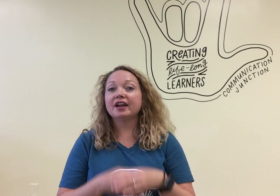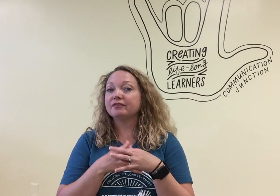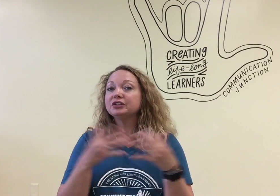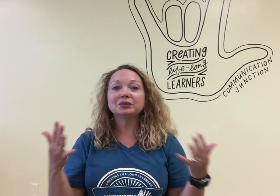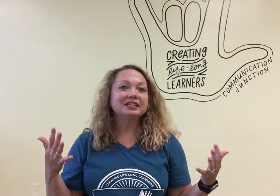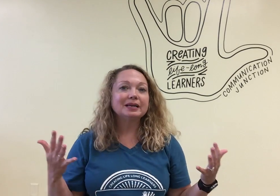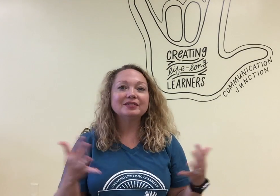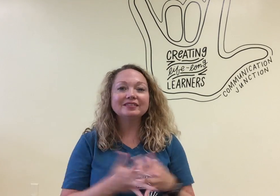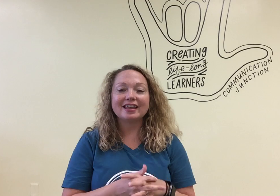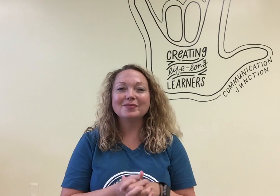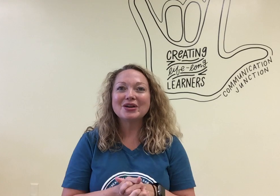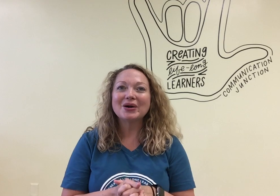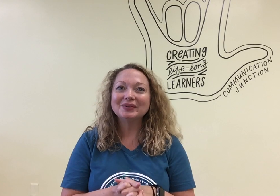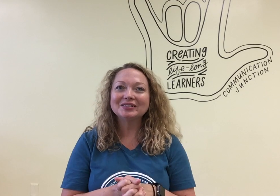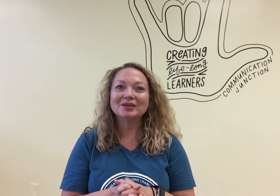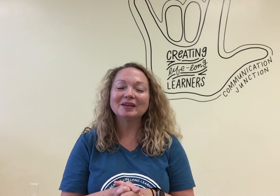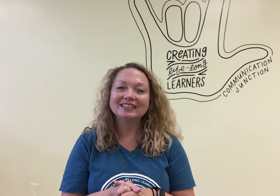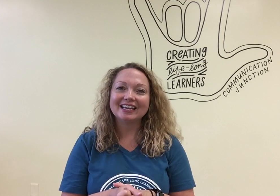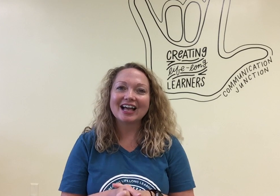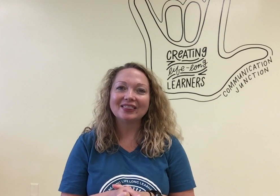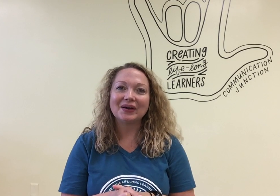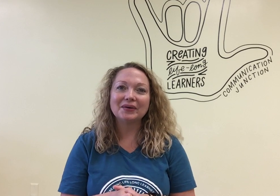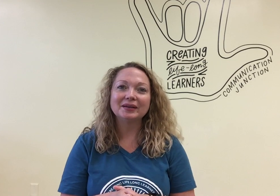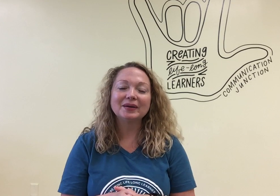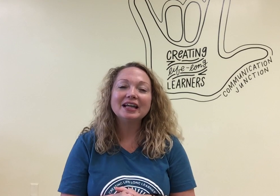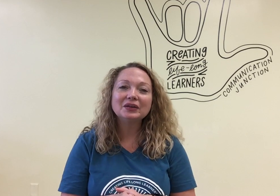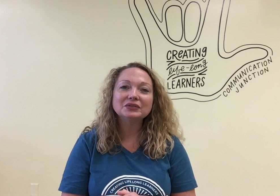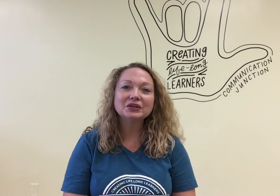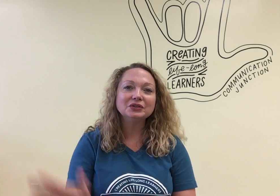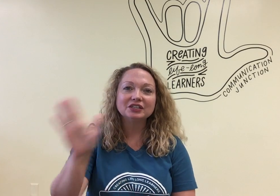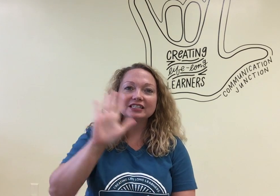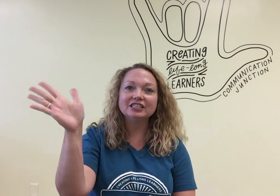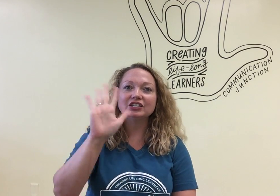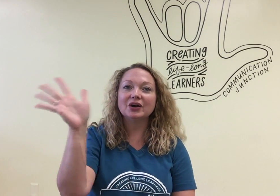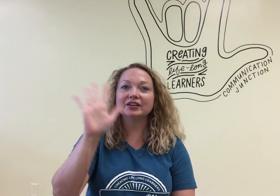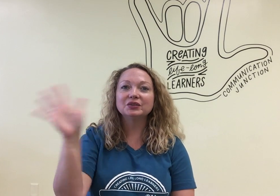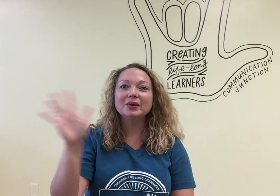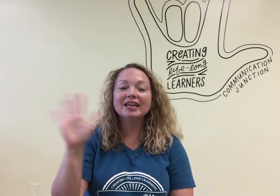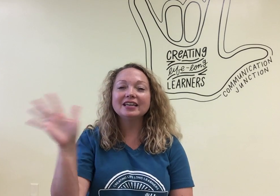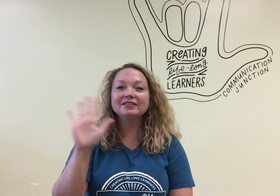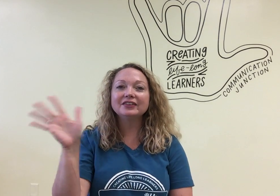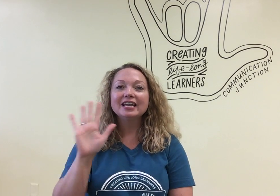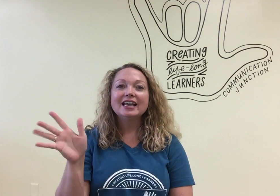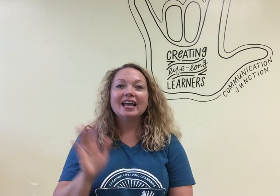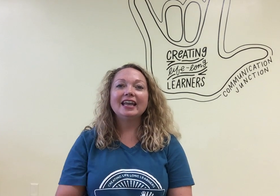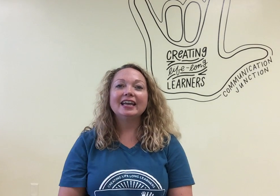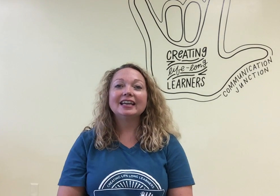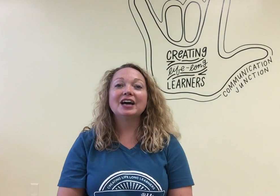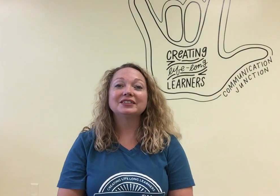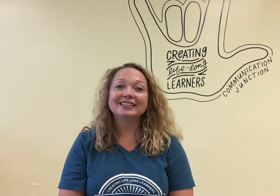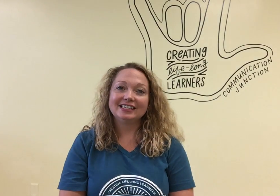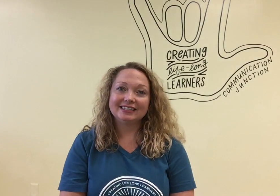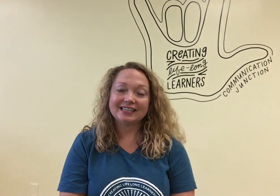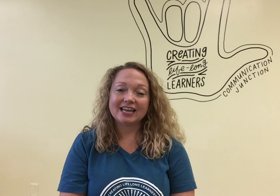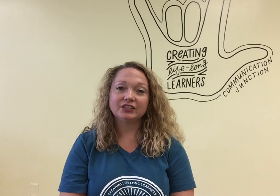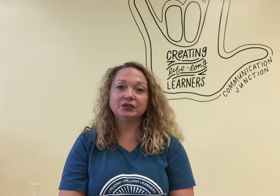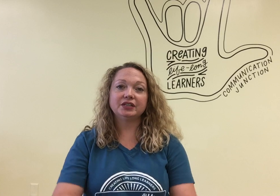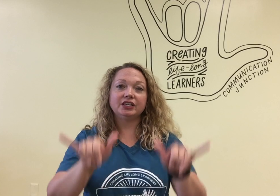every story time the same. We always start by saying hello. And in my hello song, you just need to know how to wave and how to say today. So you take your